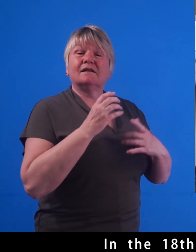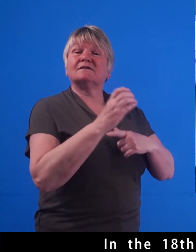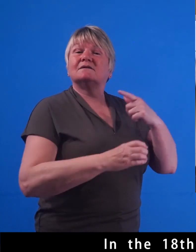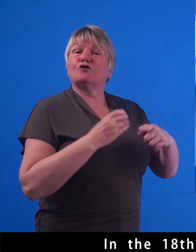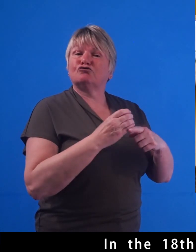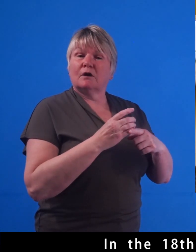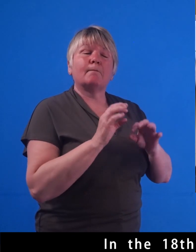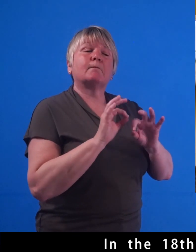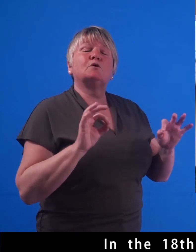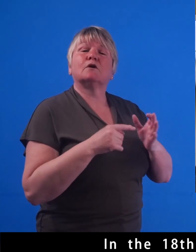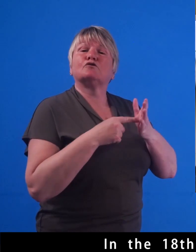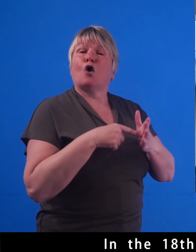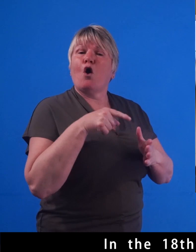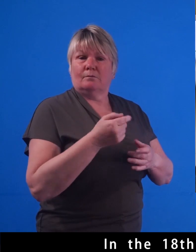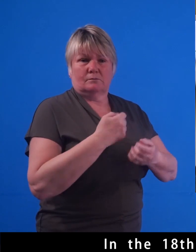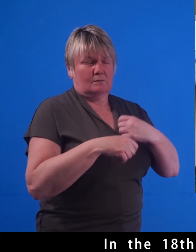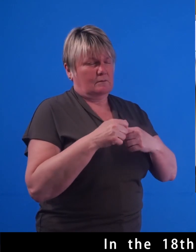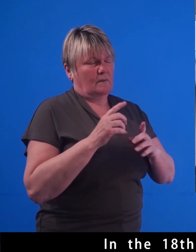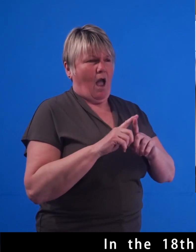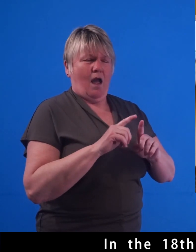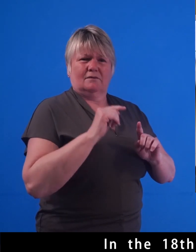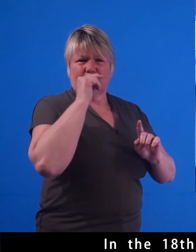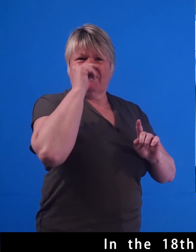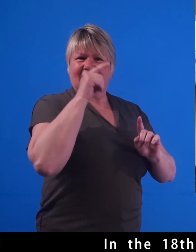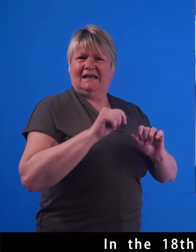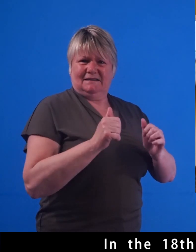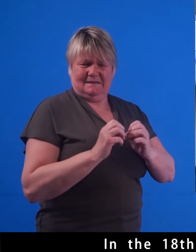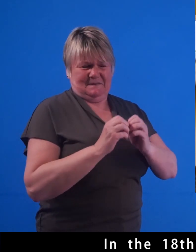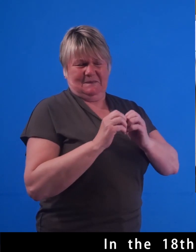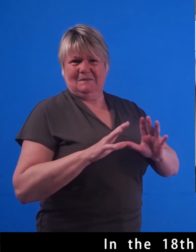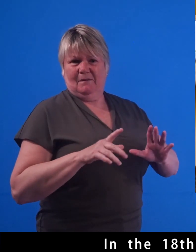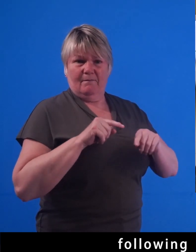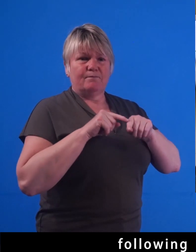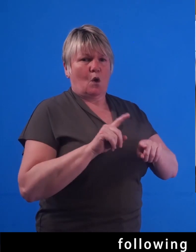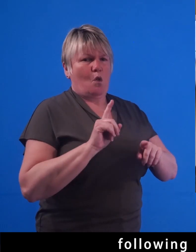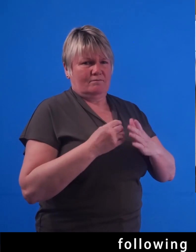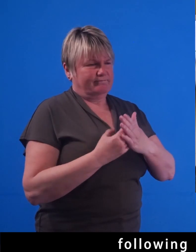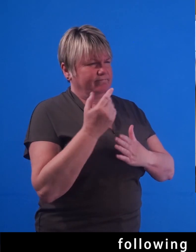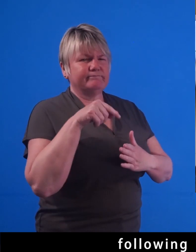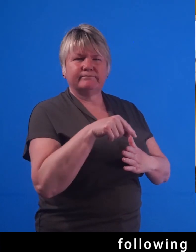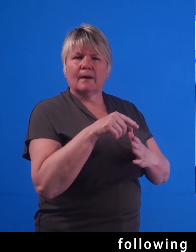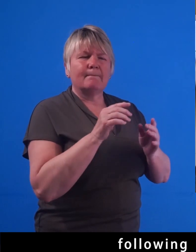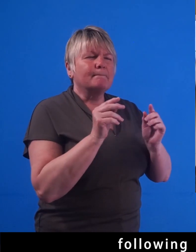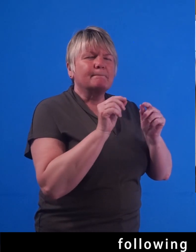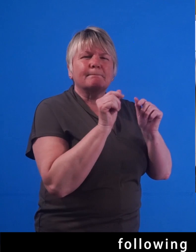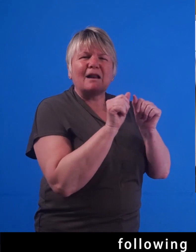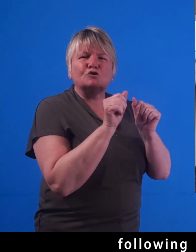In the 18th century, musical toys became very sophisticated, following the development of the